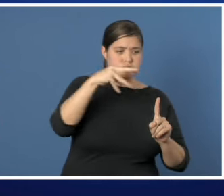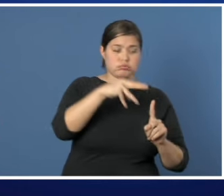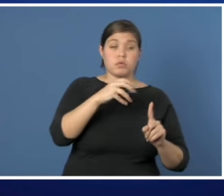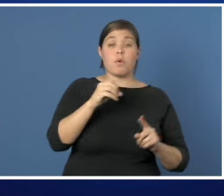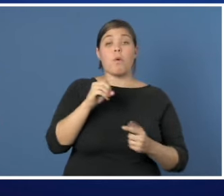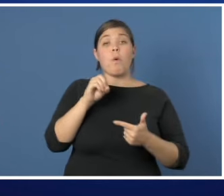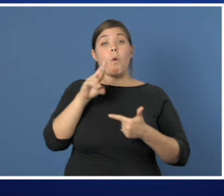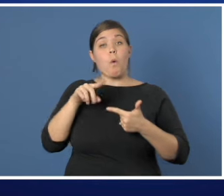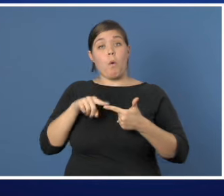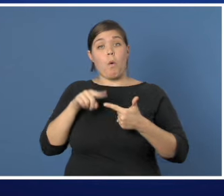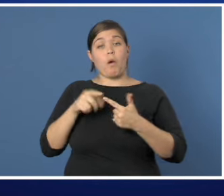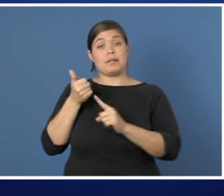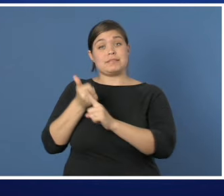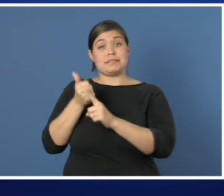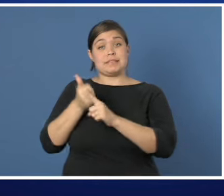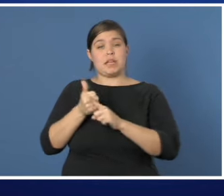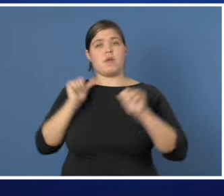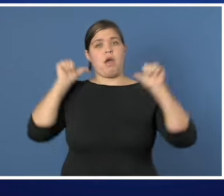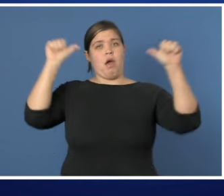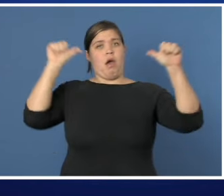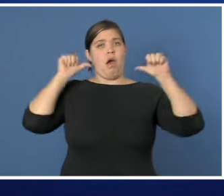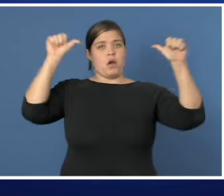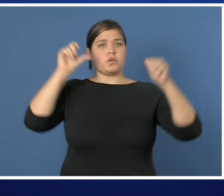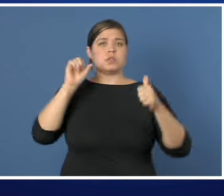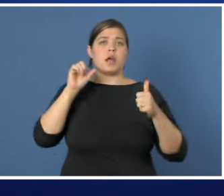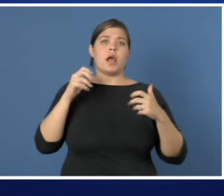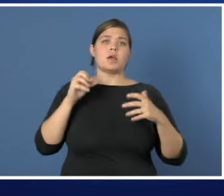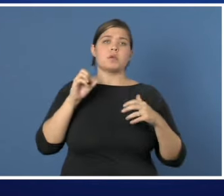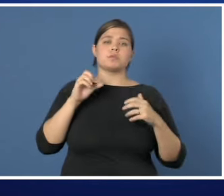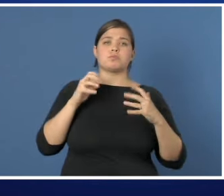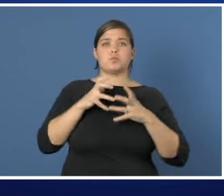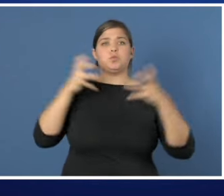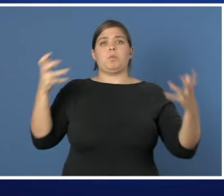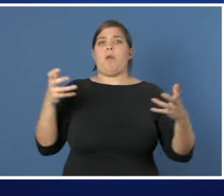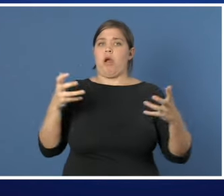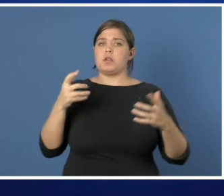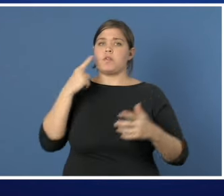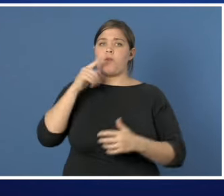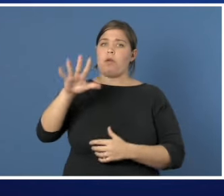exercised for his or her age and physical condition.